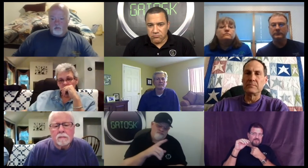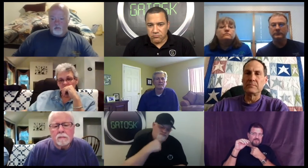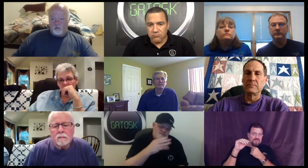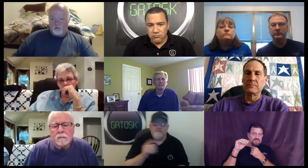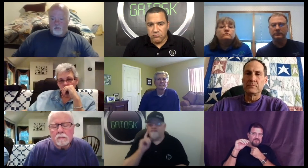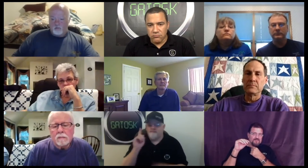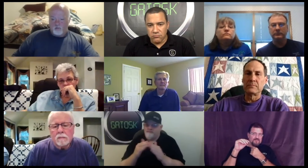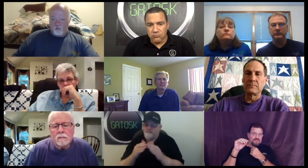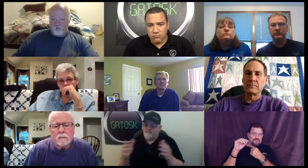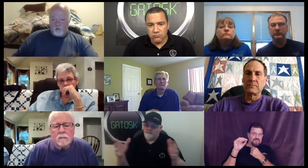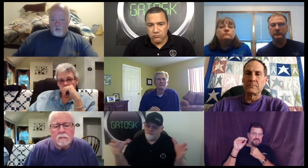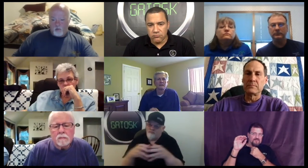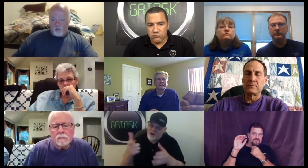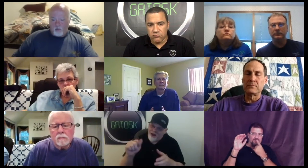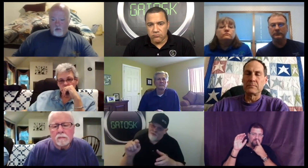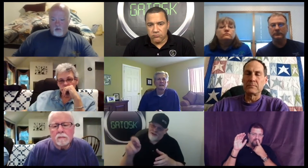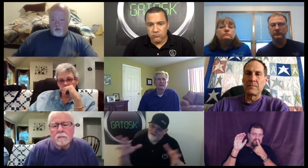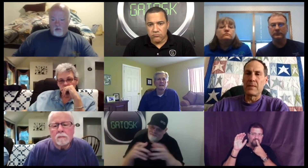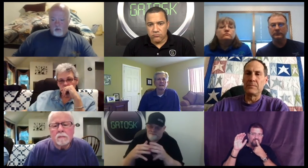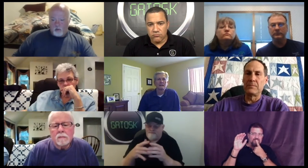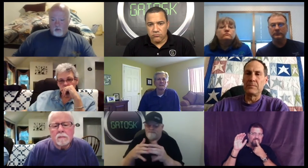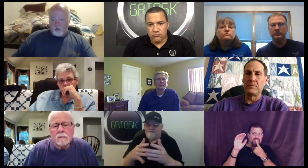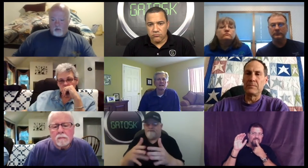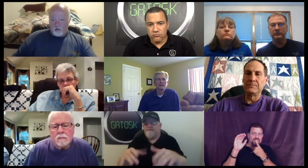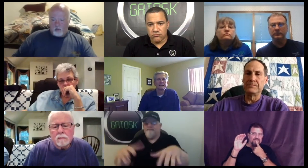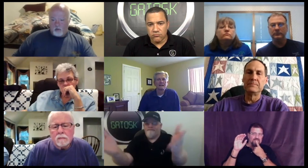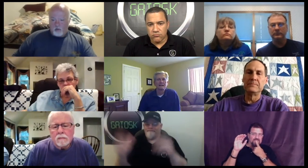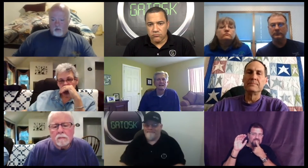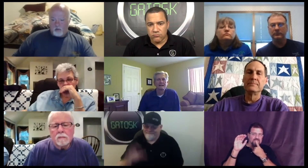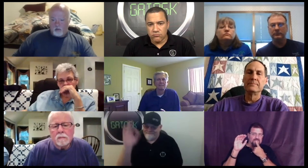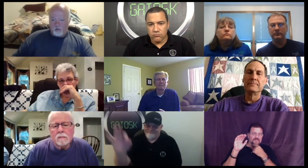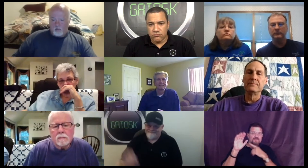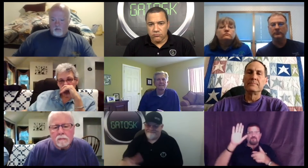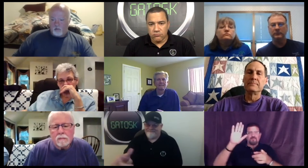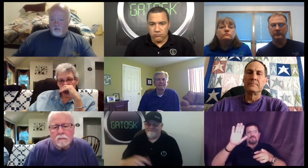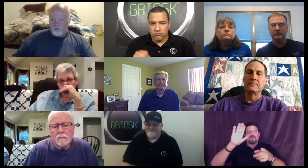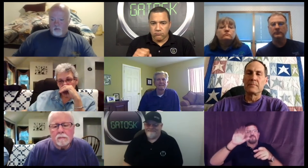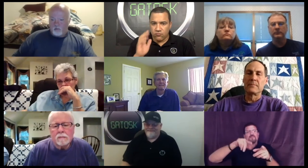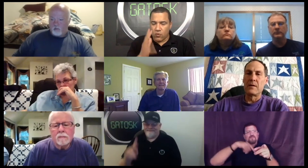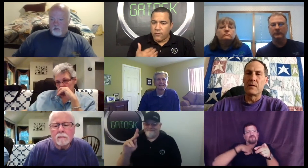and have hearing and the deaf community all combined within Gatosk. Yes, great.